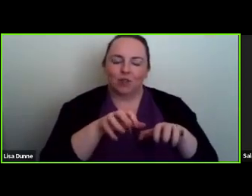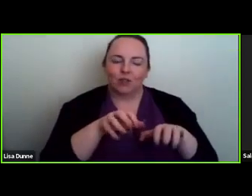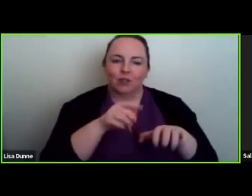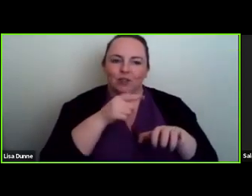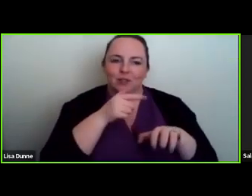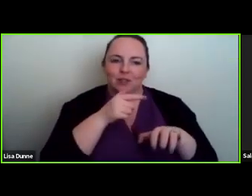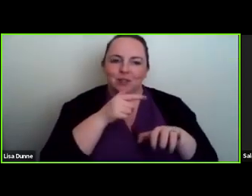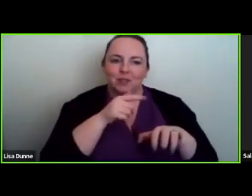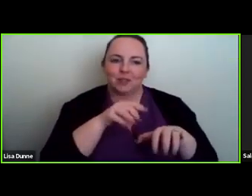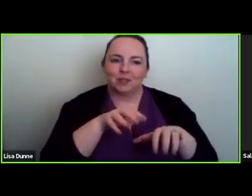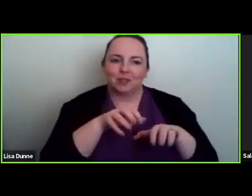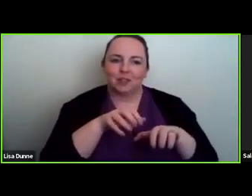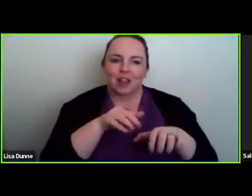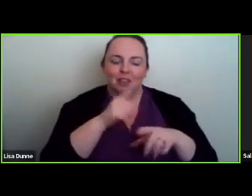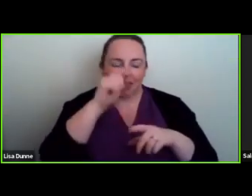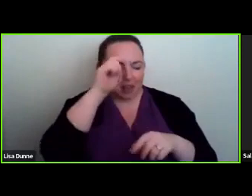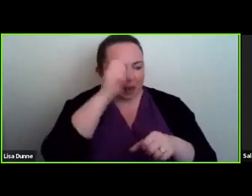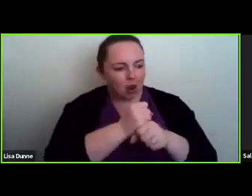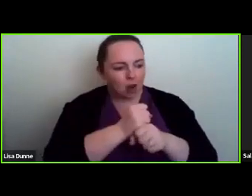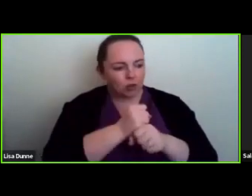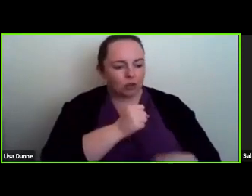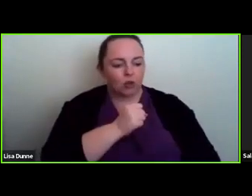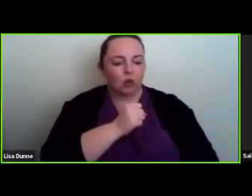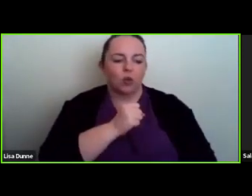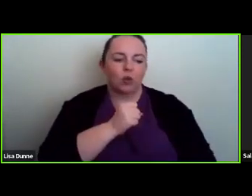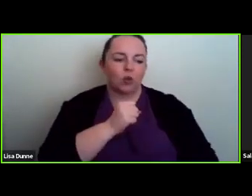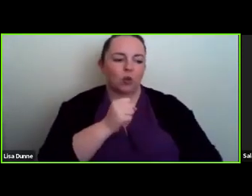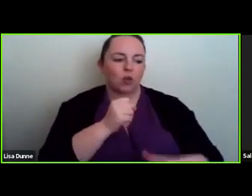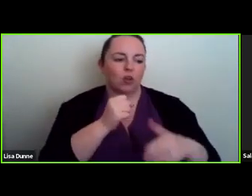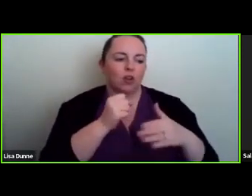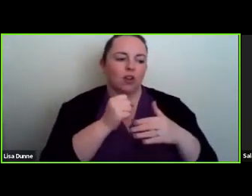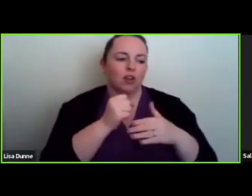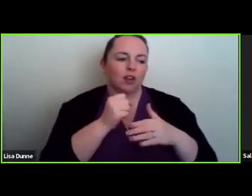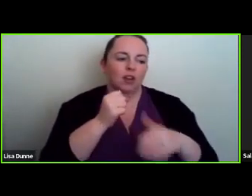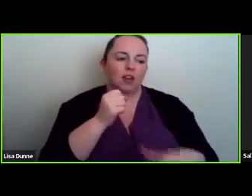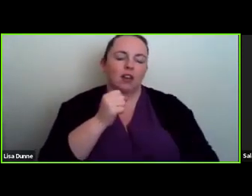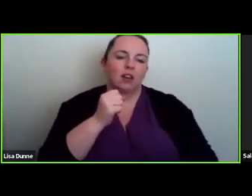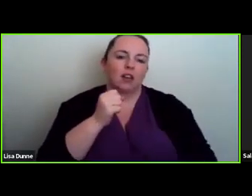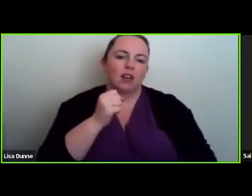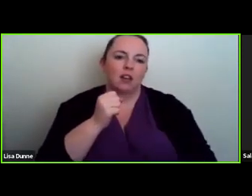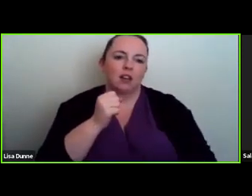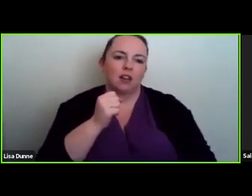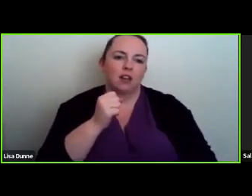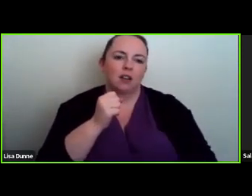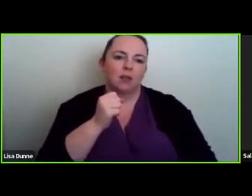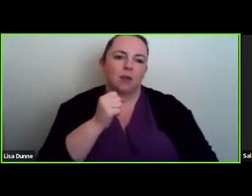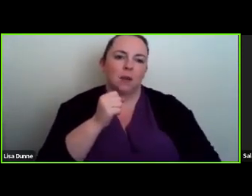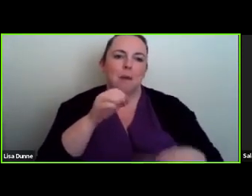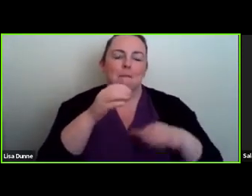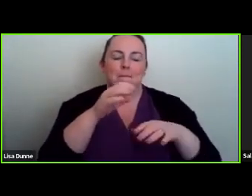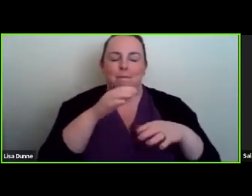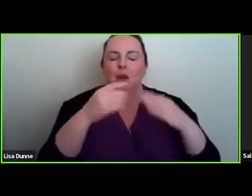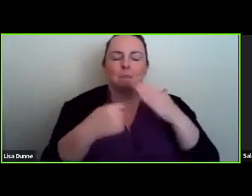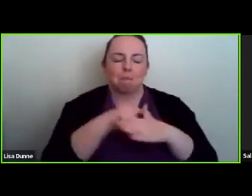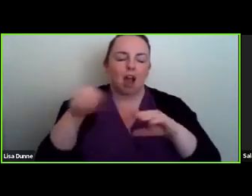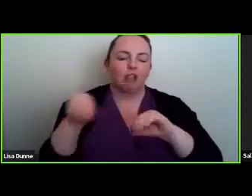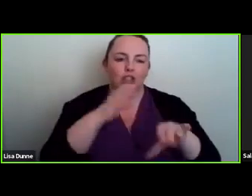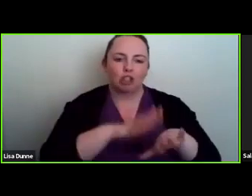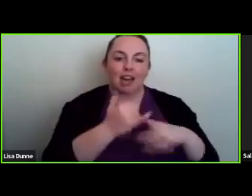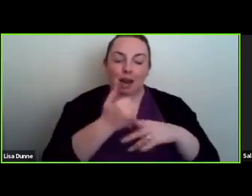include people in our work and in says in school for not to have migrant children in our education or in our schools. So there's no need